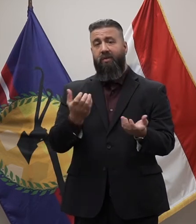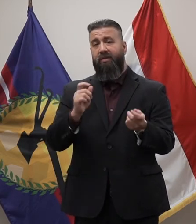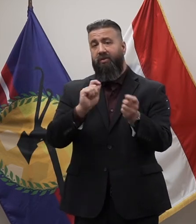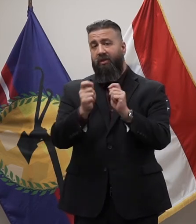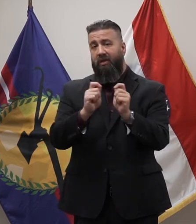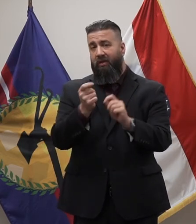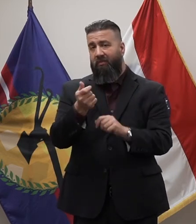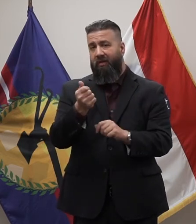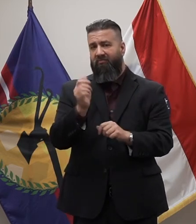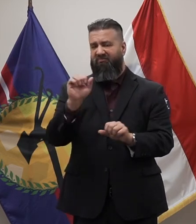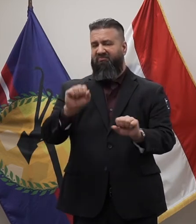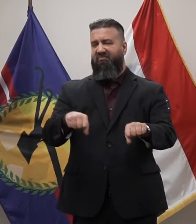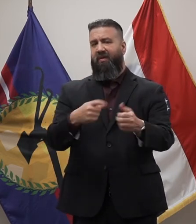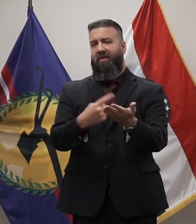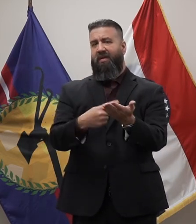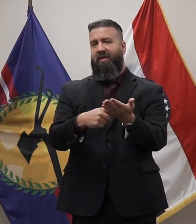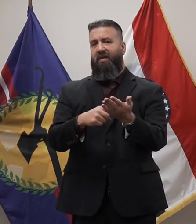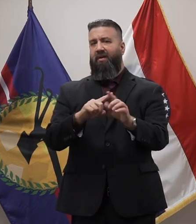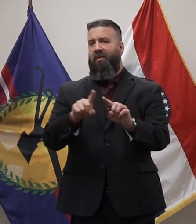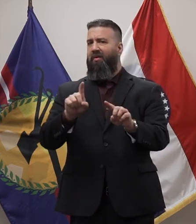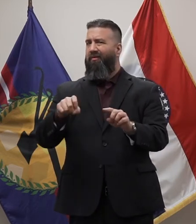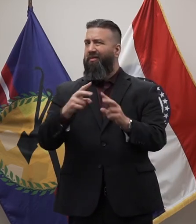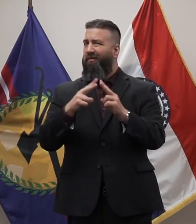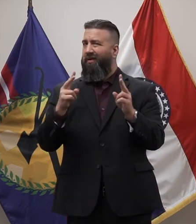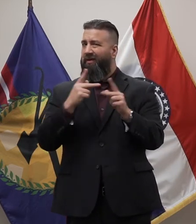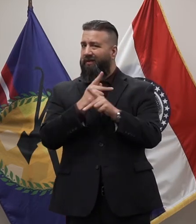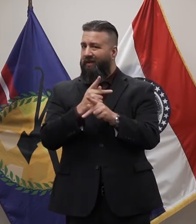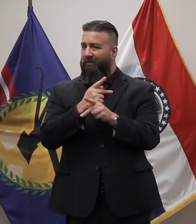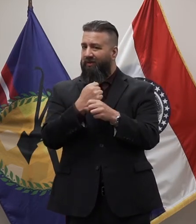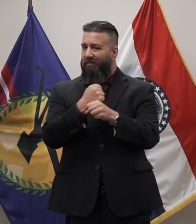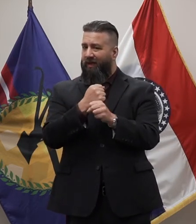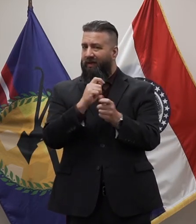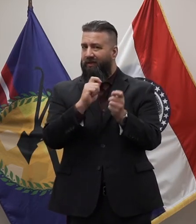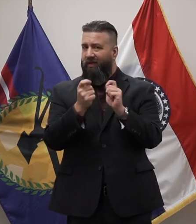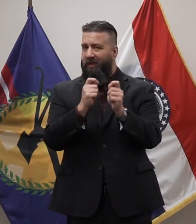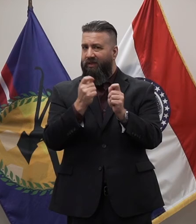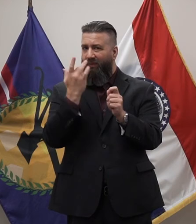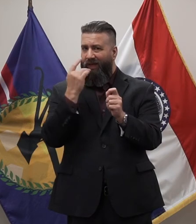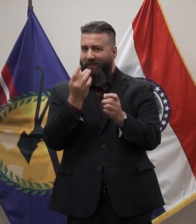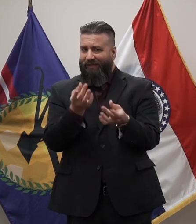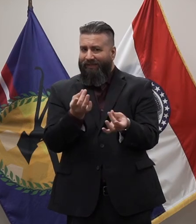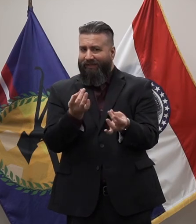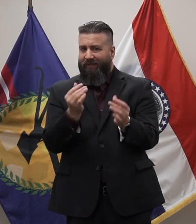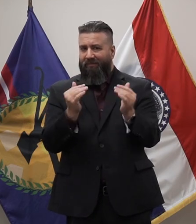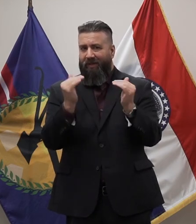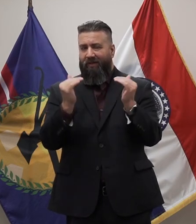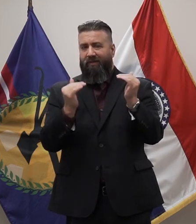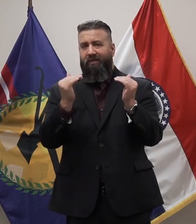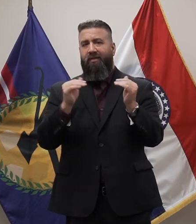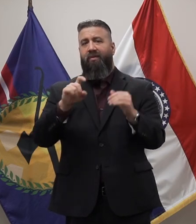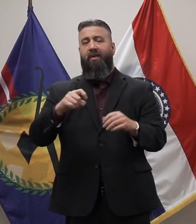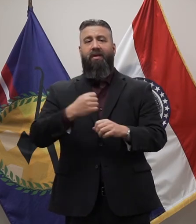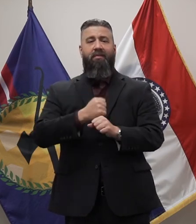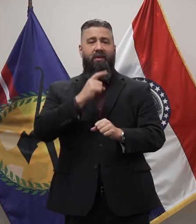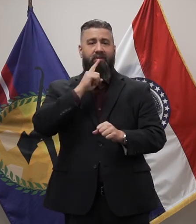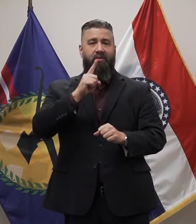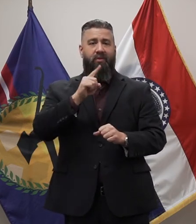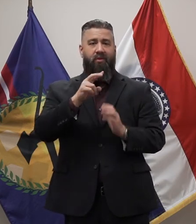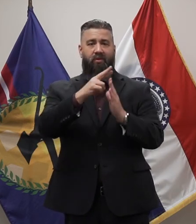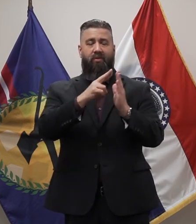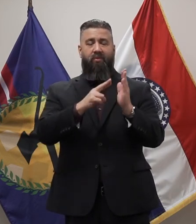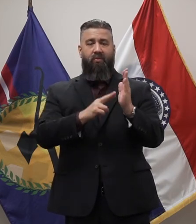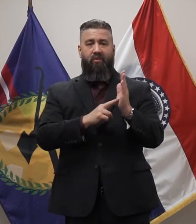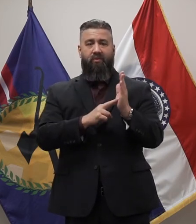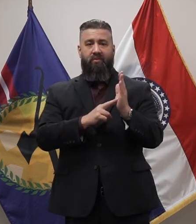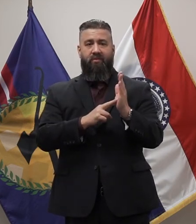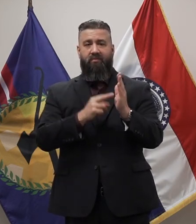that. But we have to be very careful about making those changes because it is a delicate balance. And we need to make sure that the rules